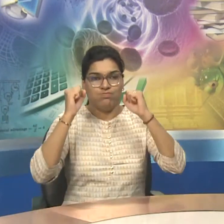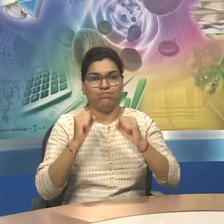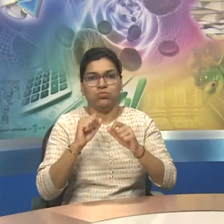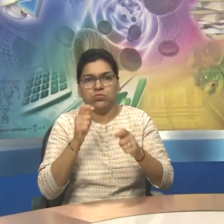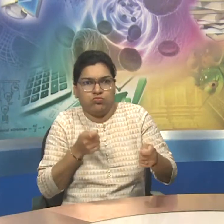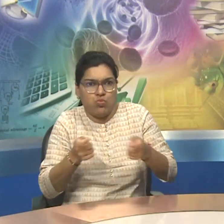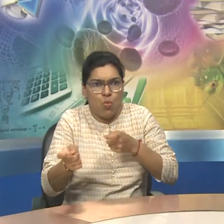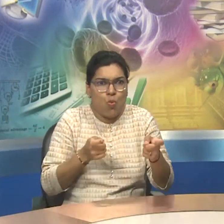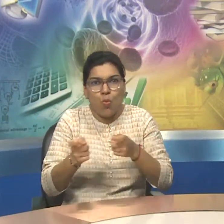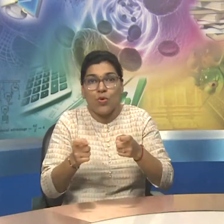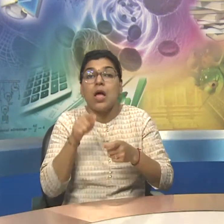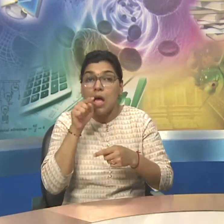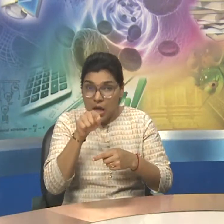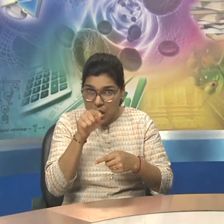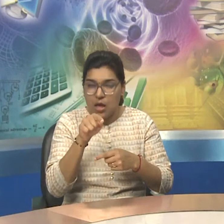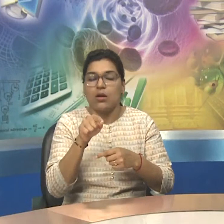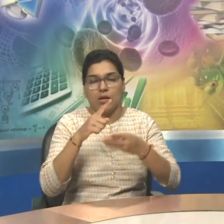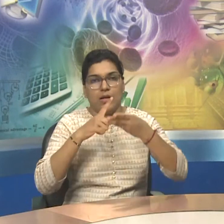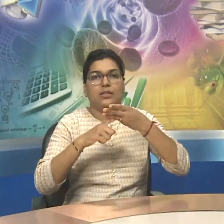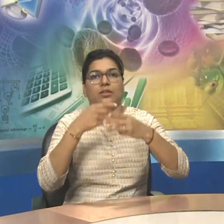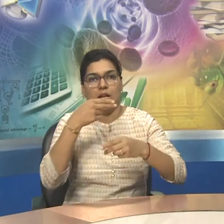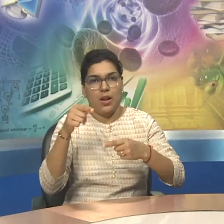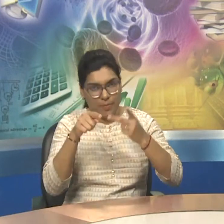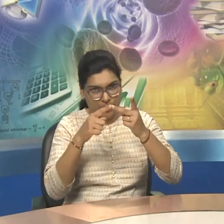the last one is